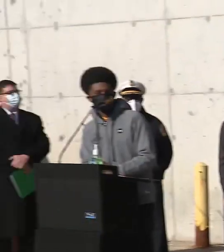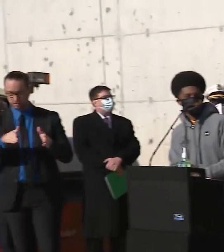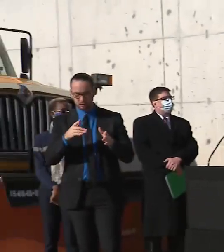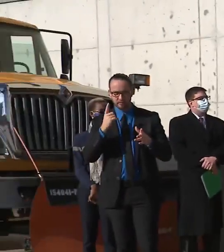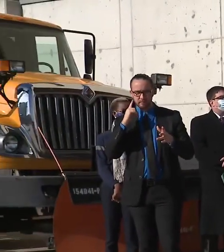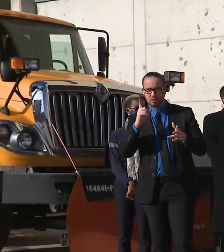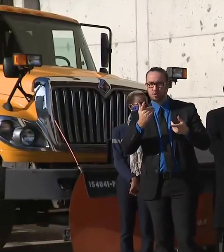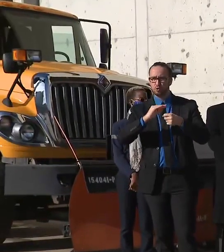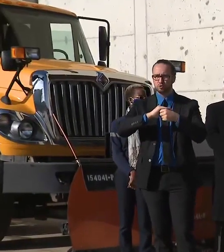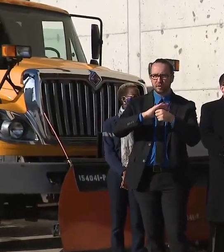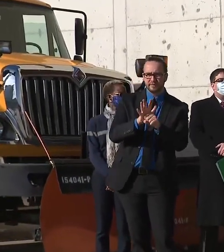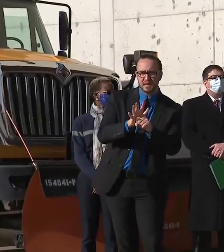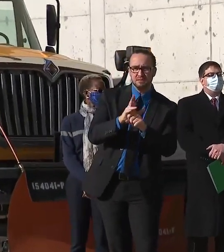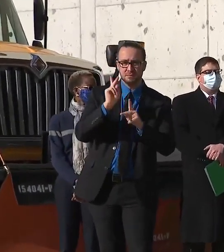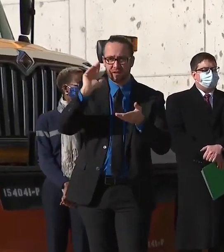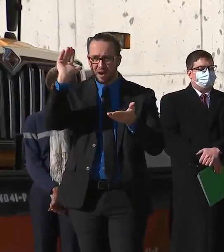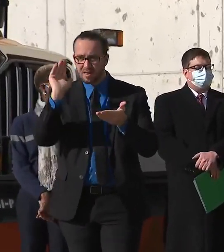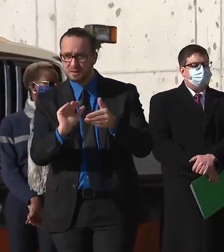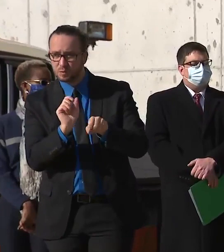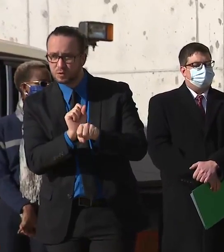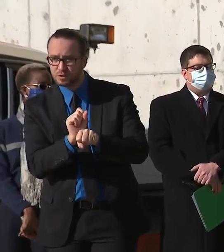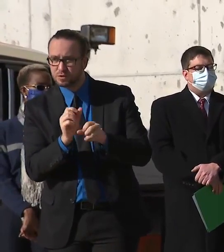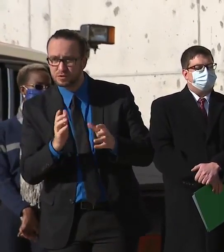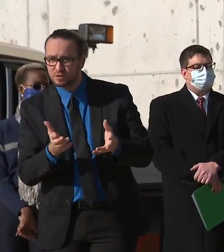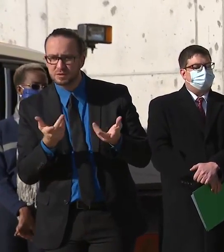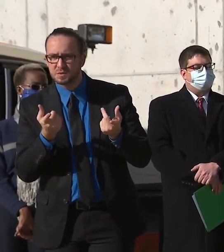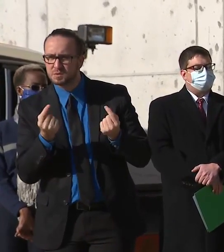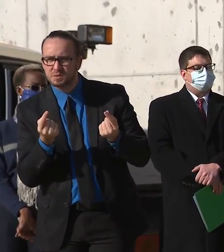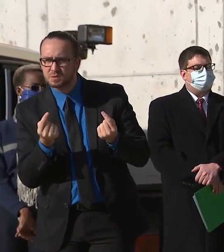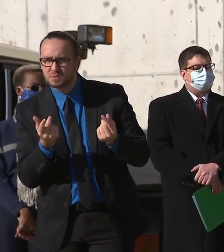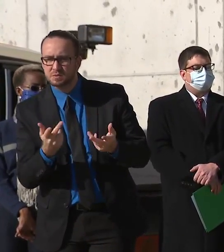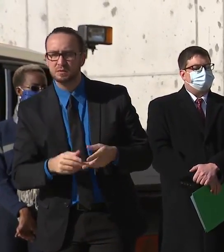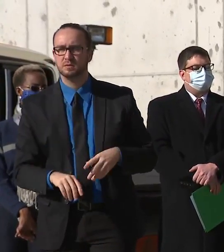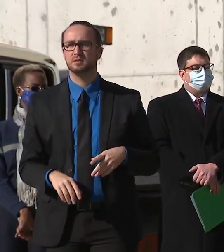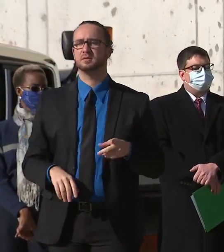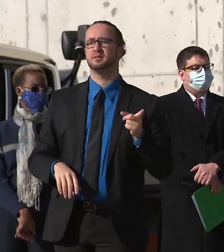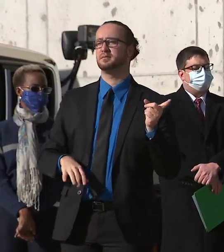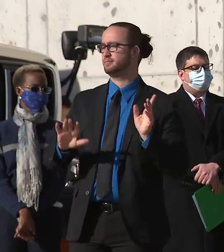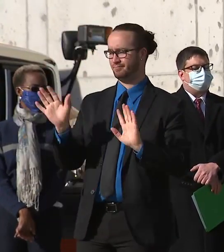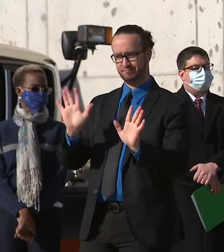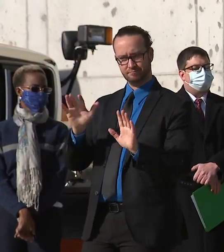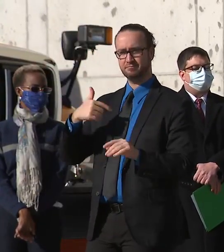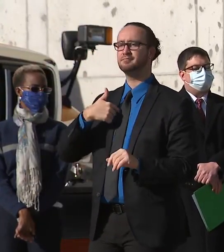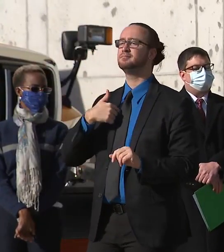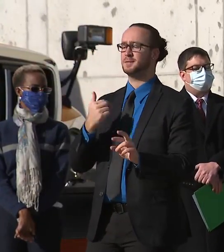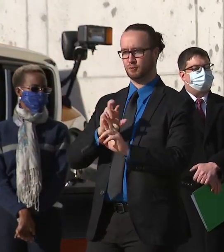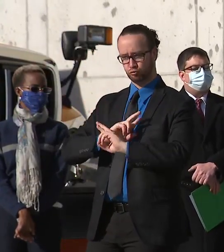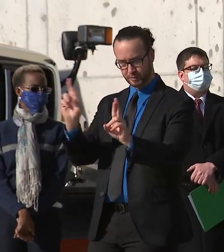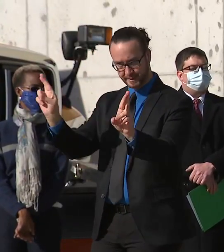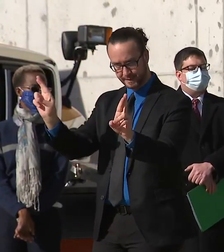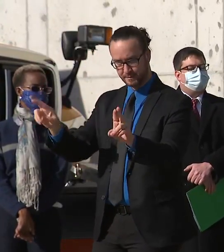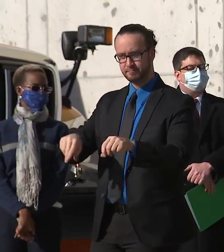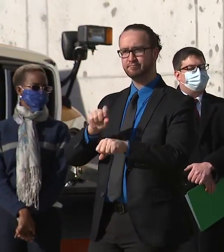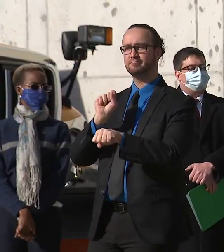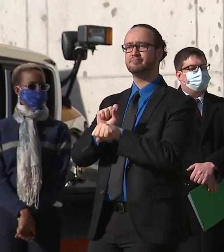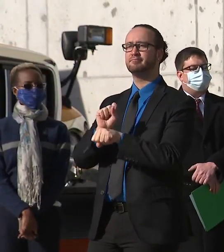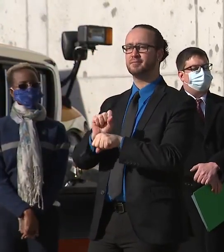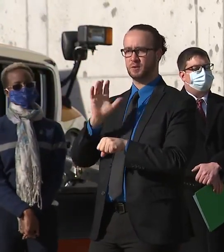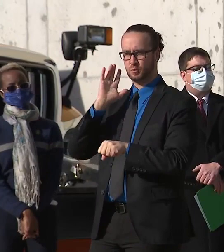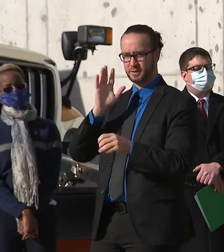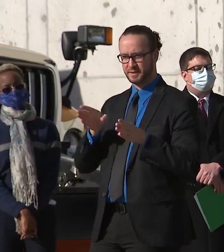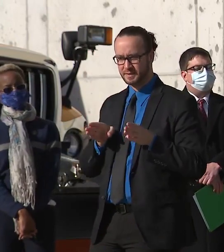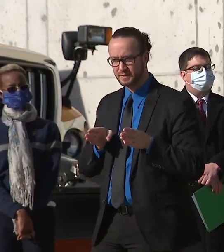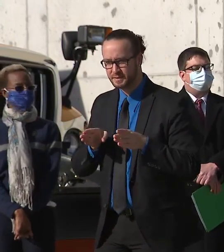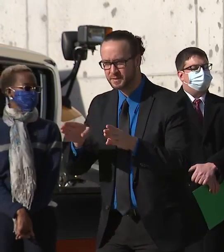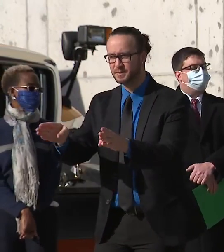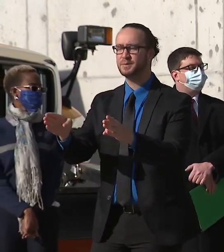ready to clear the roads. We are good there. I'll let Director Sharkey go more, but as we said early today, we are fully prepared to deal with the snow.